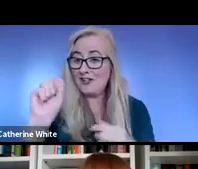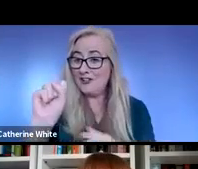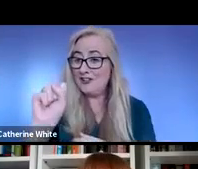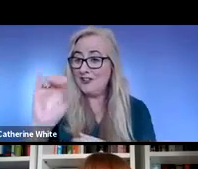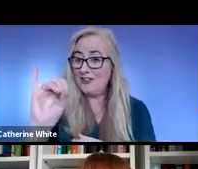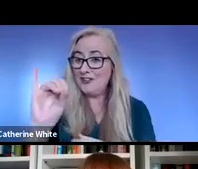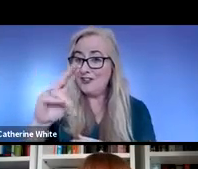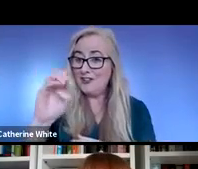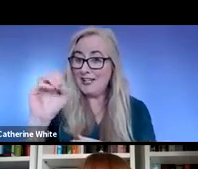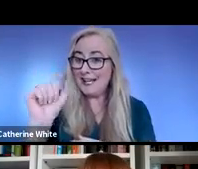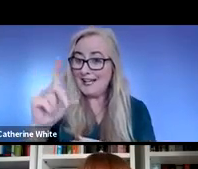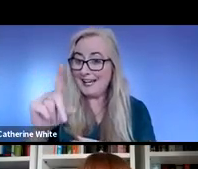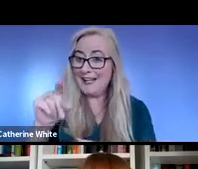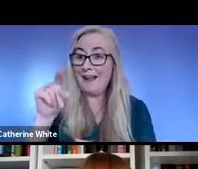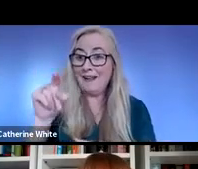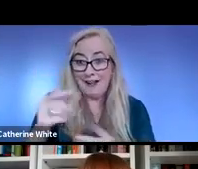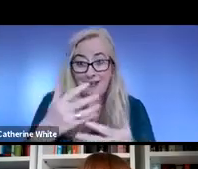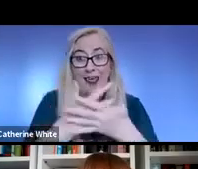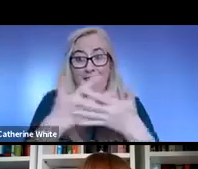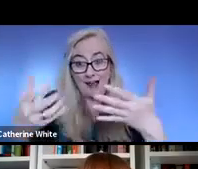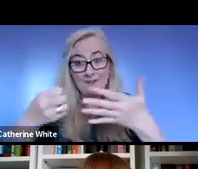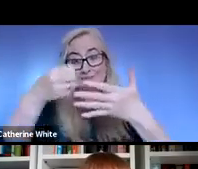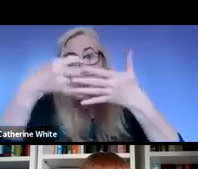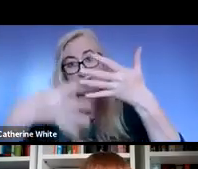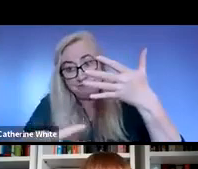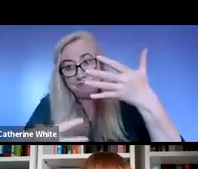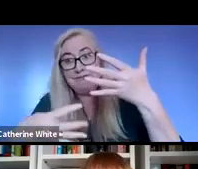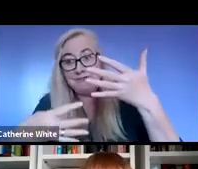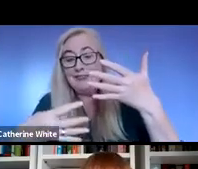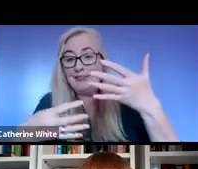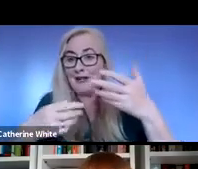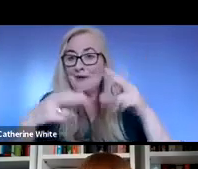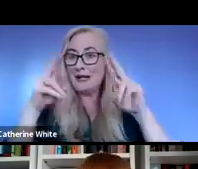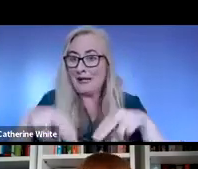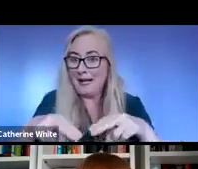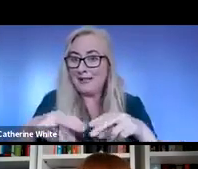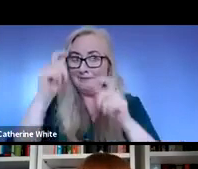think lots of things that we can take out of that.